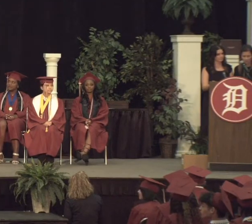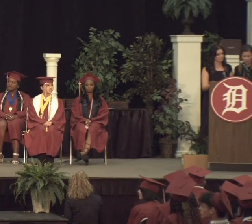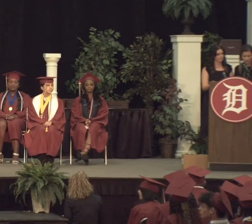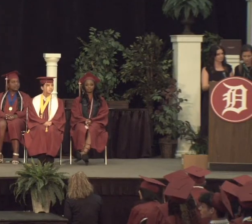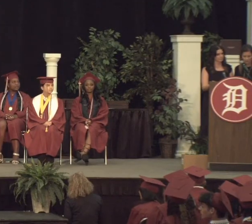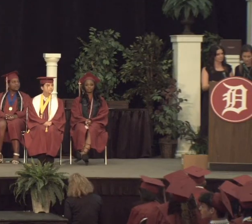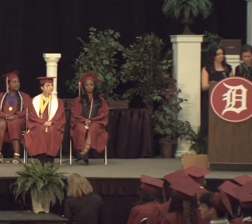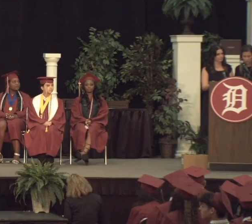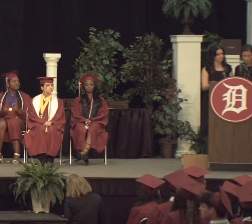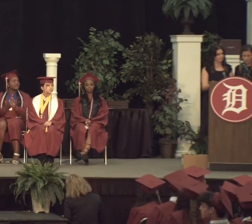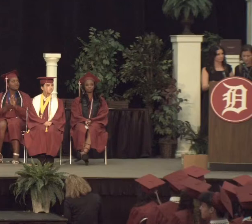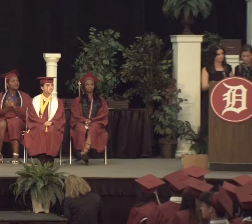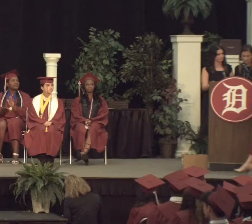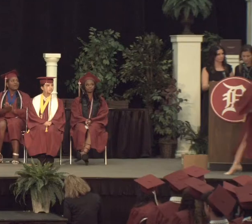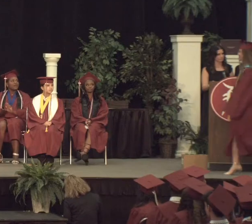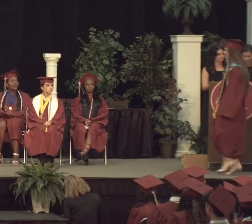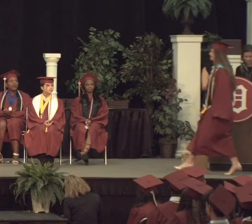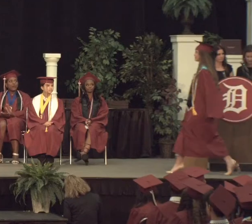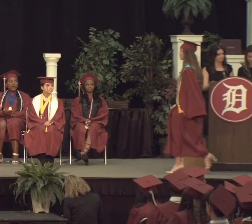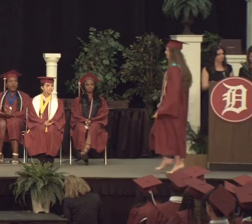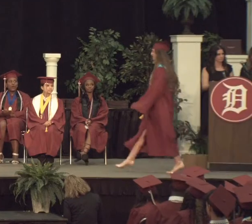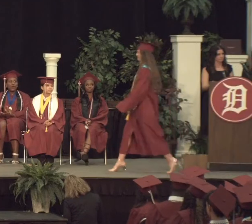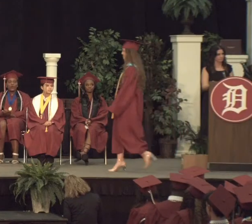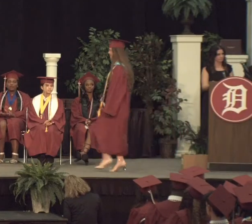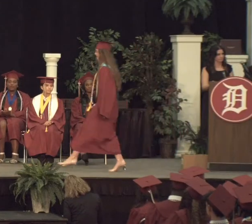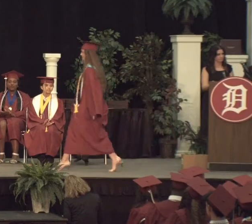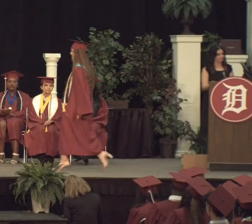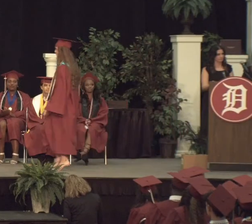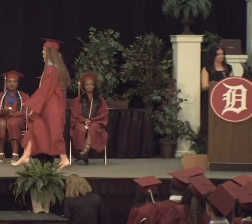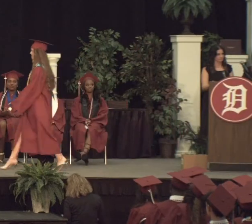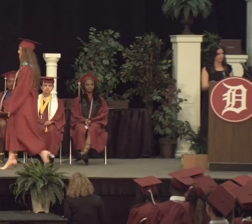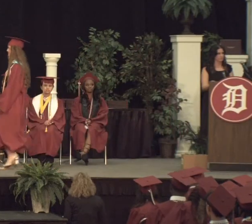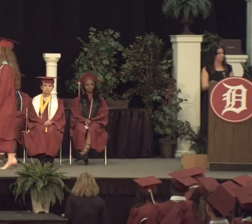Cassidy Crawford, summa cum laude.